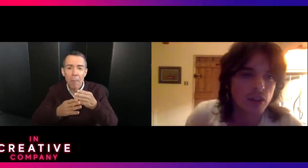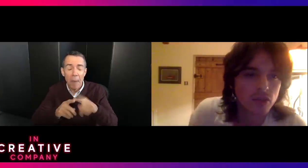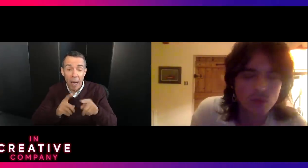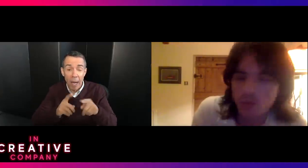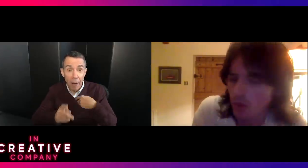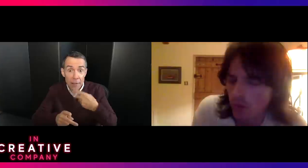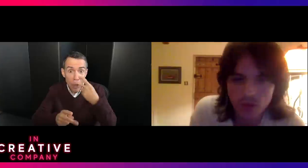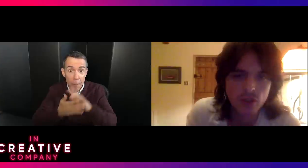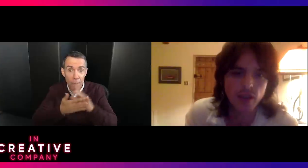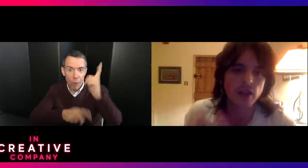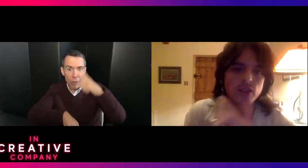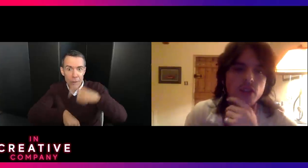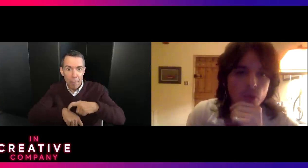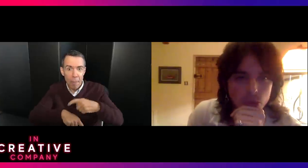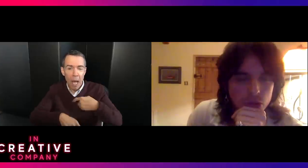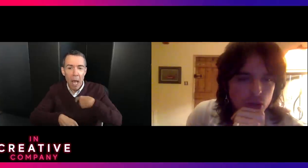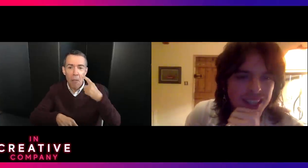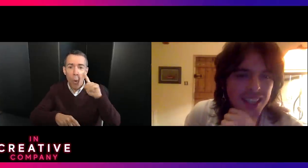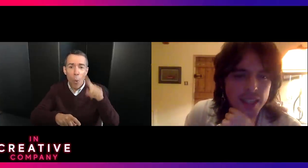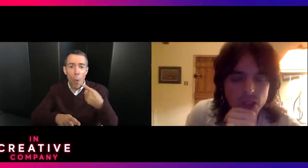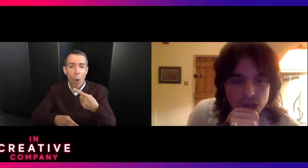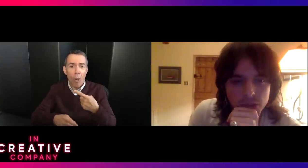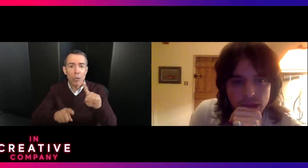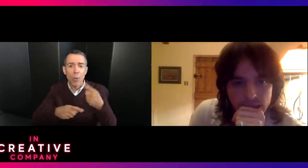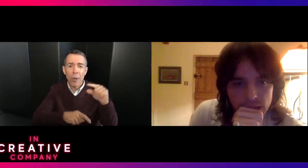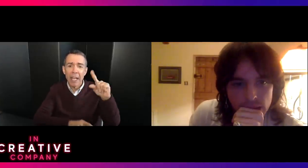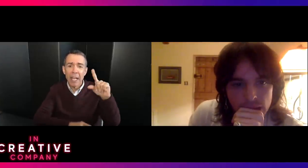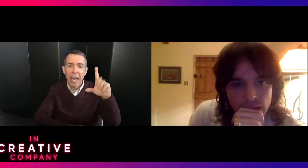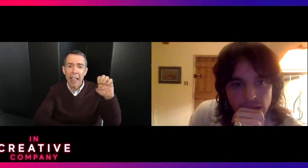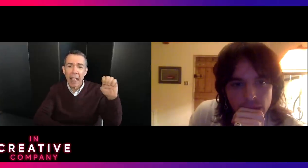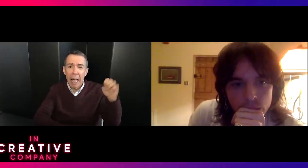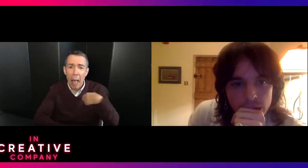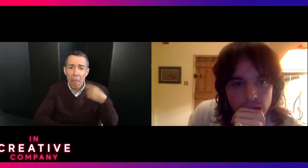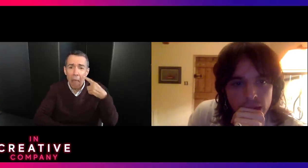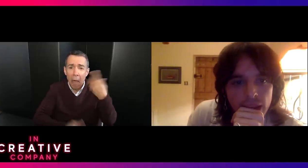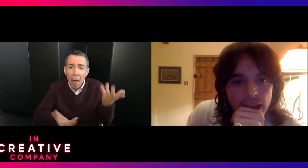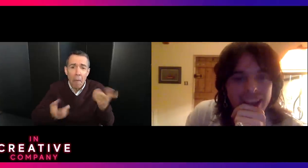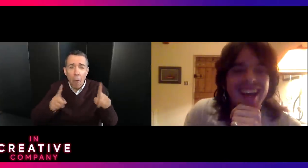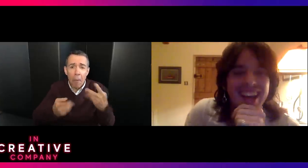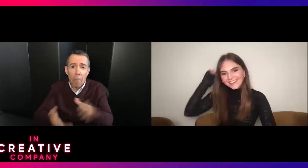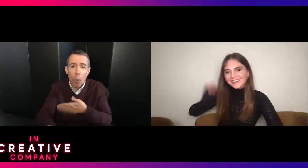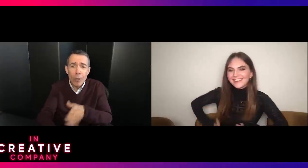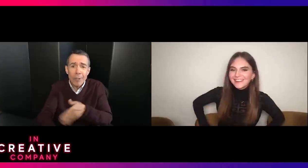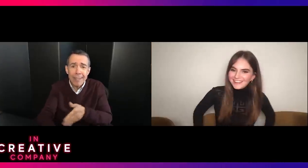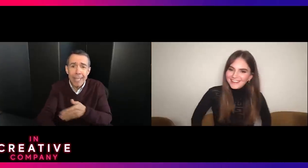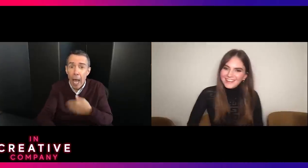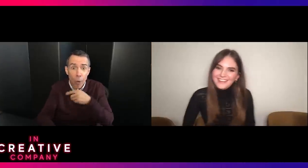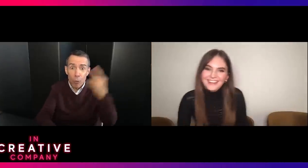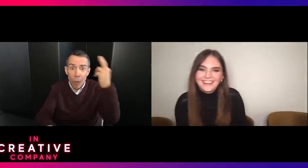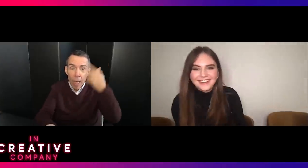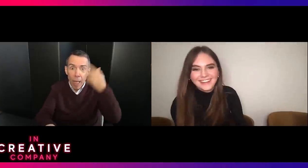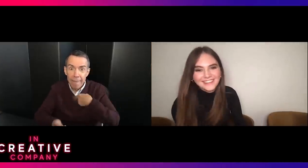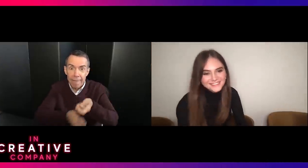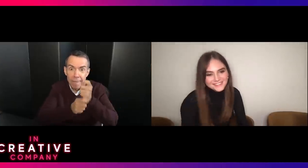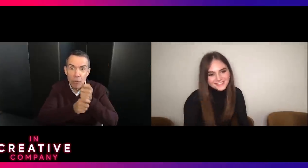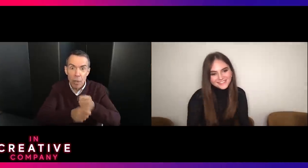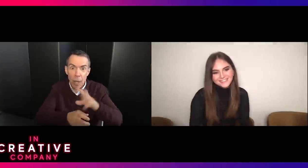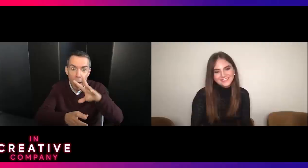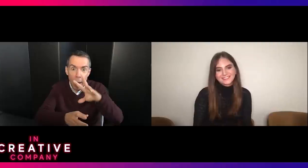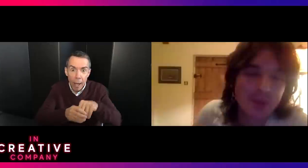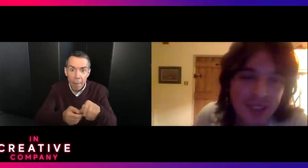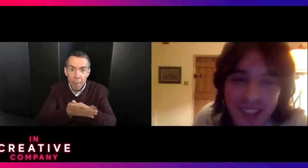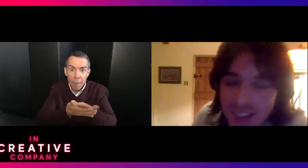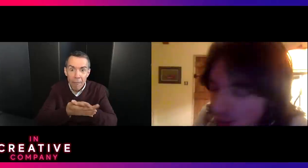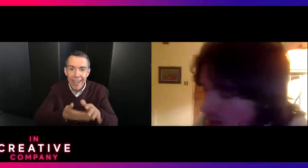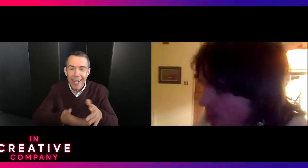sometimes when we were shooting, I just thought we were shooting Glee or something. But